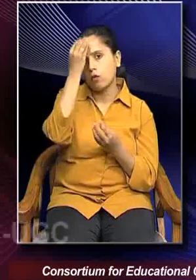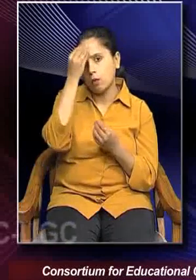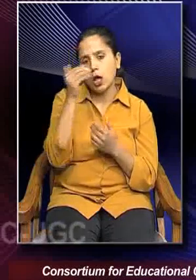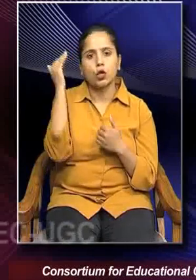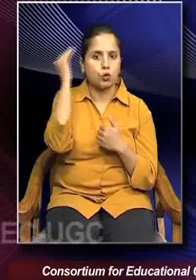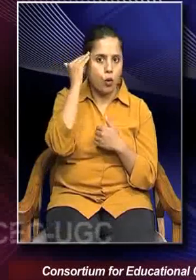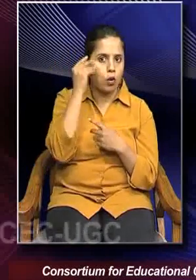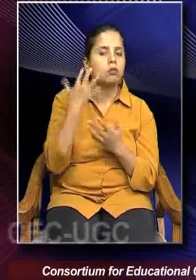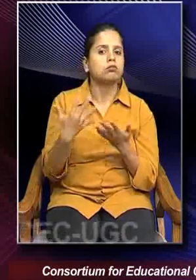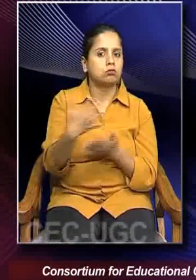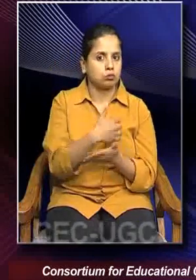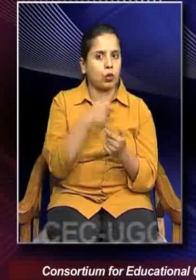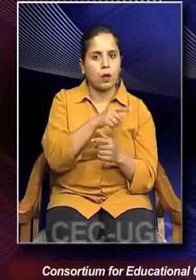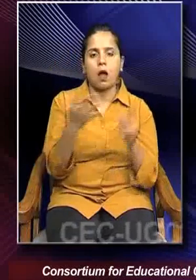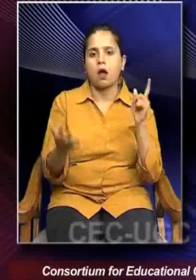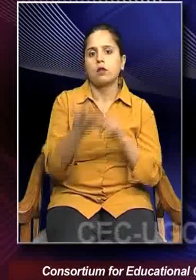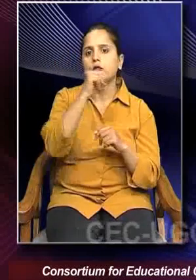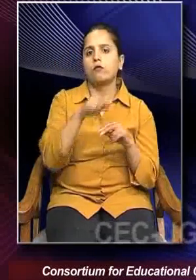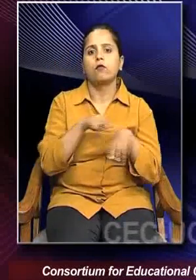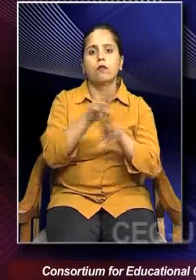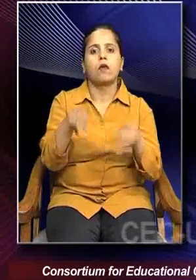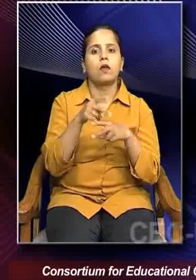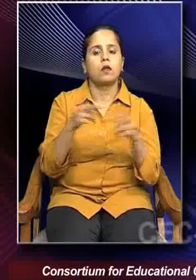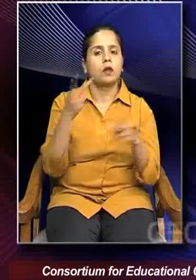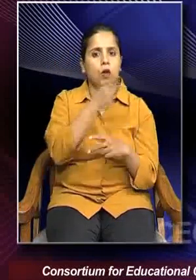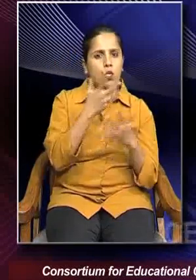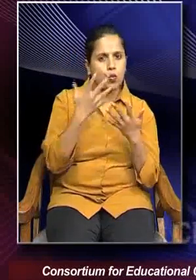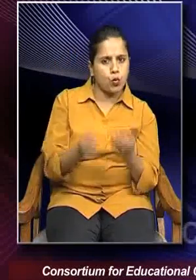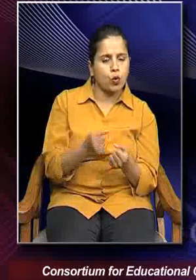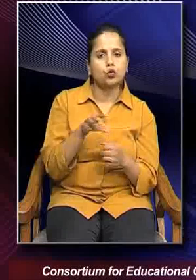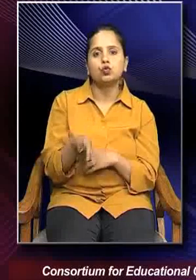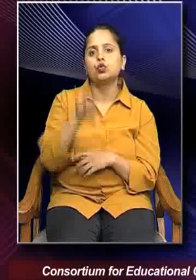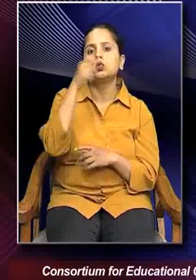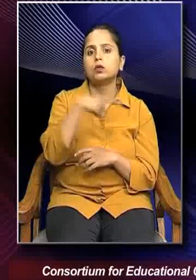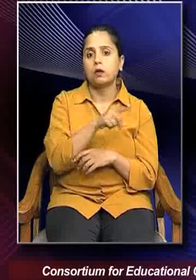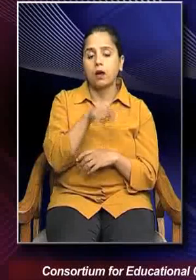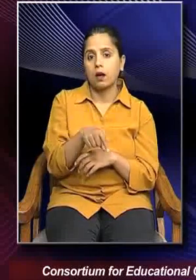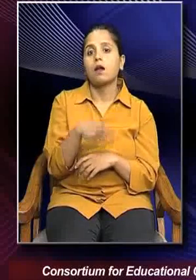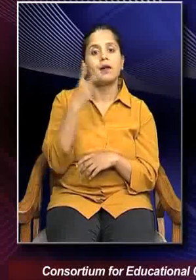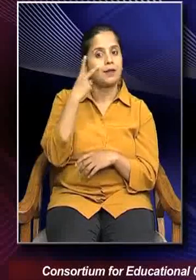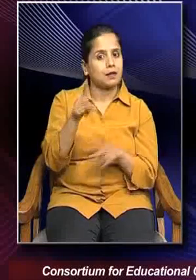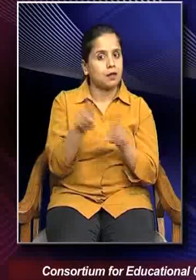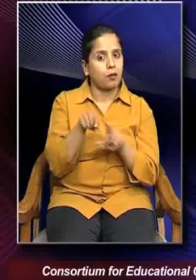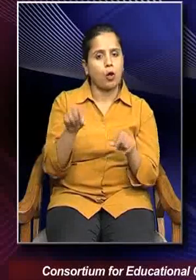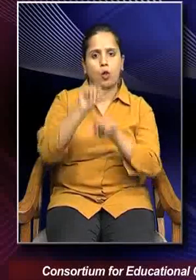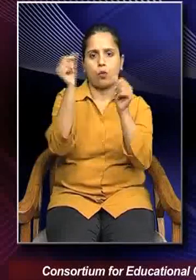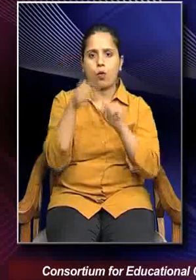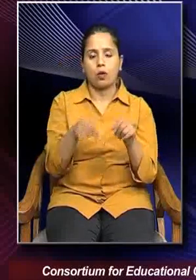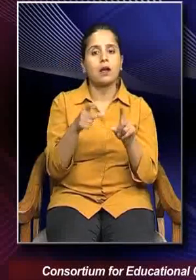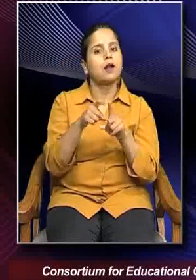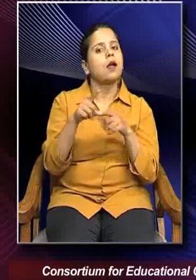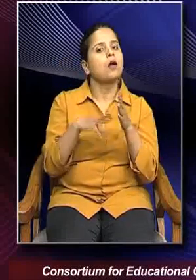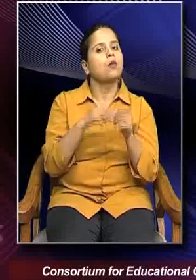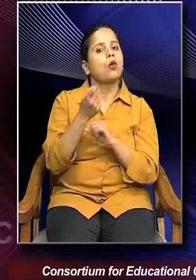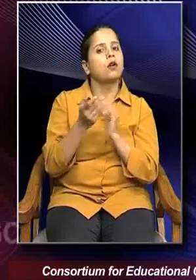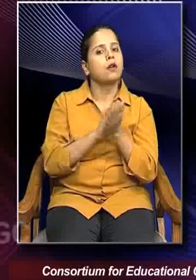knowledge so that they can achieve the family that they want or they choose. So that is how the model of demographic transition